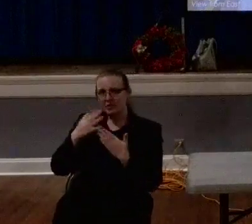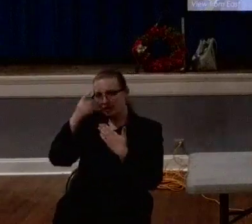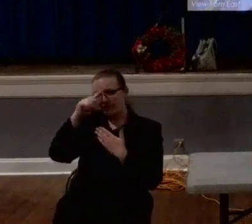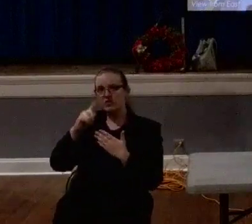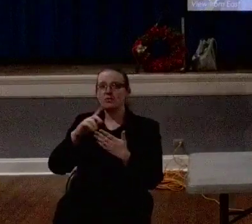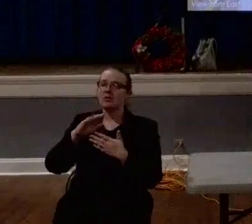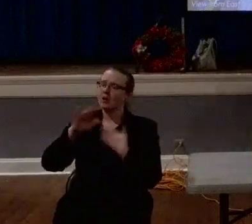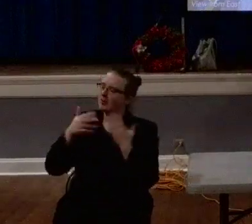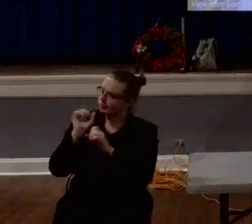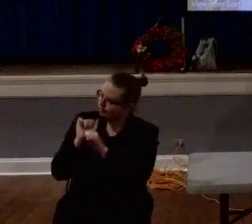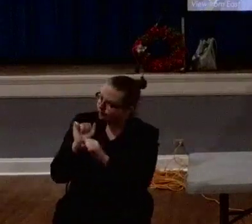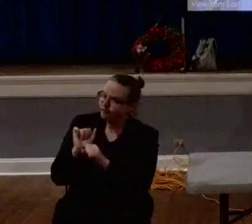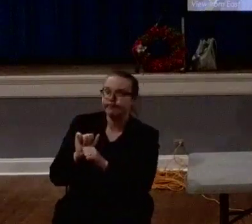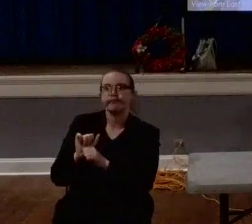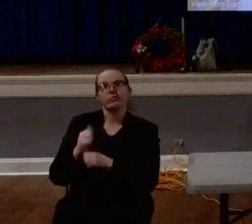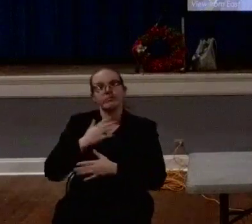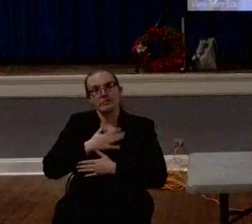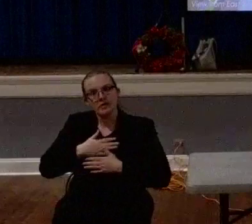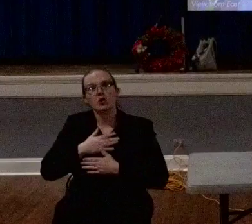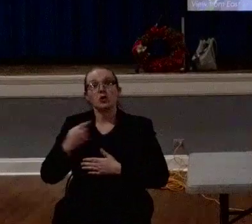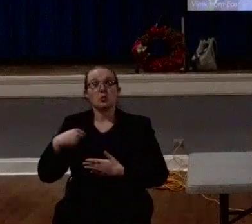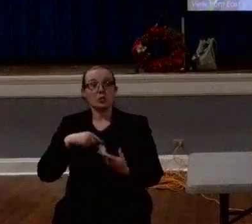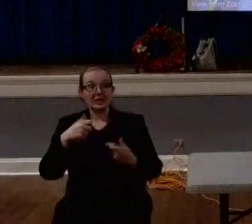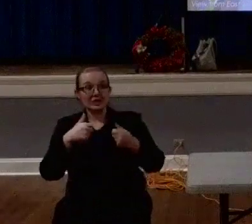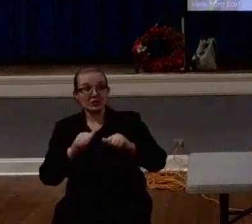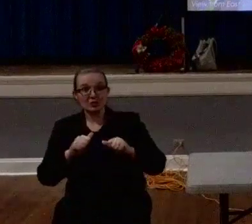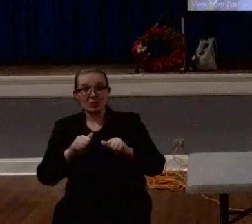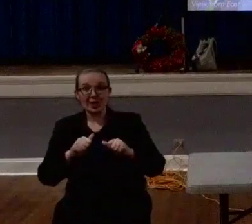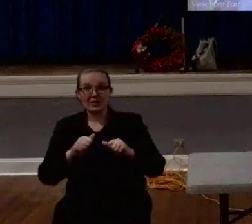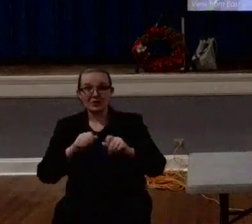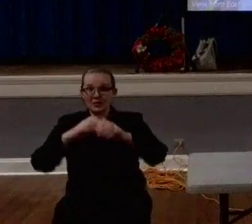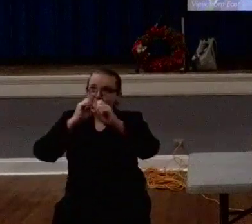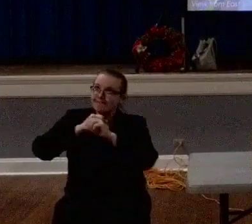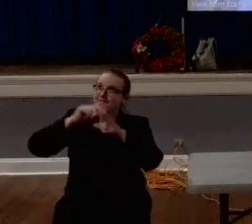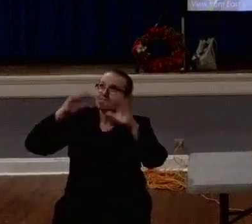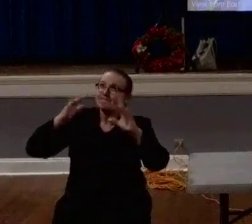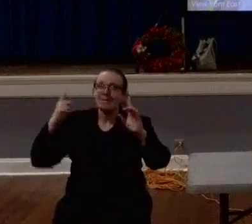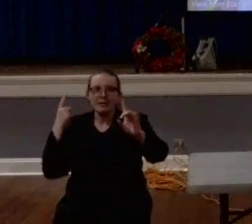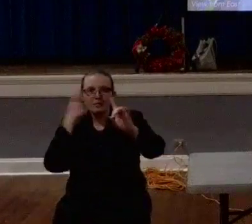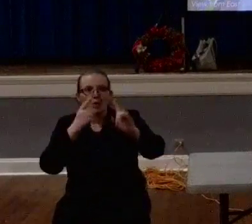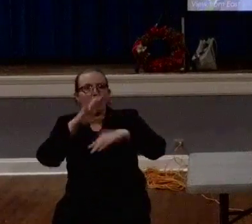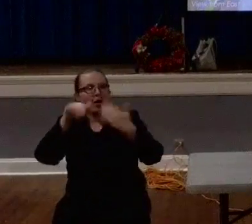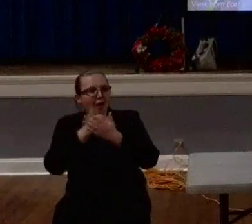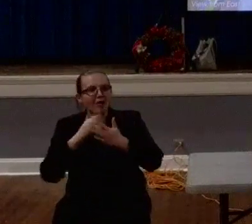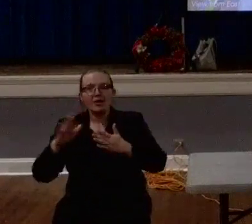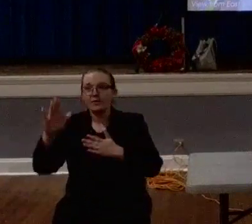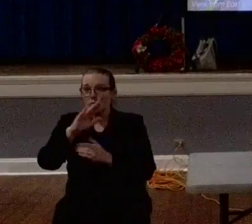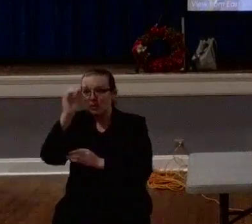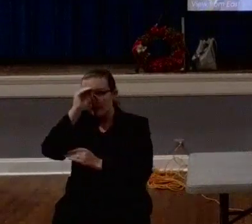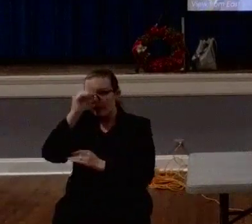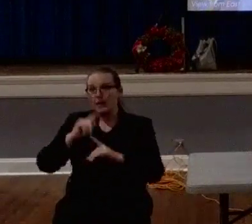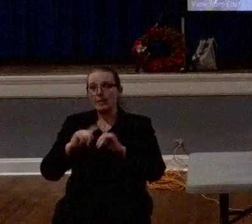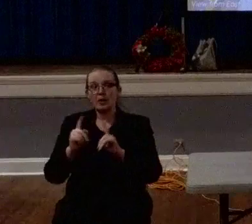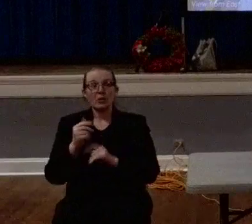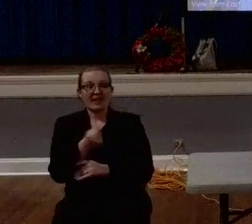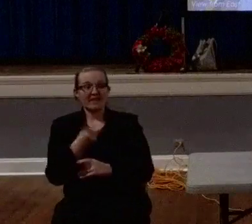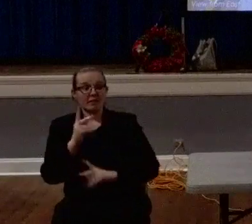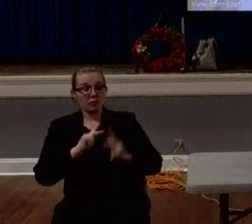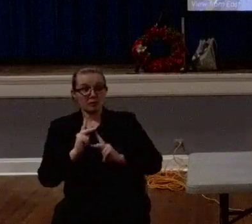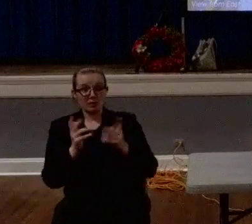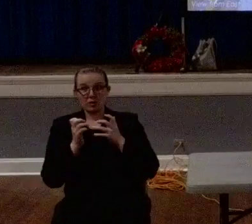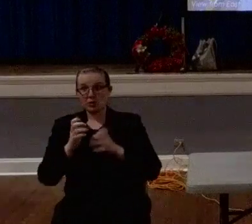All of your hard work. I think we did try to capture as best we could everybody's input, But we do have a few folks that want